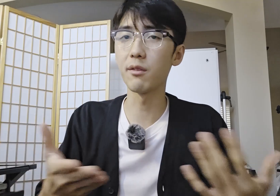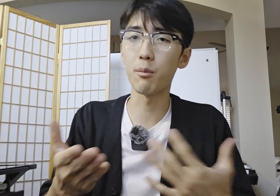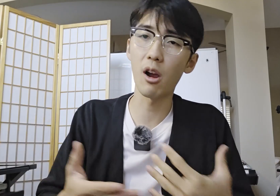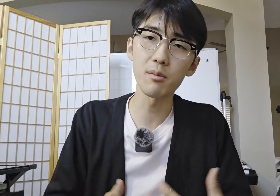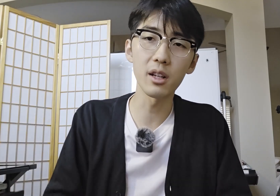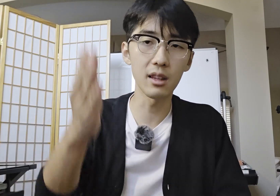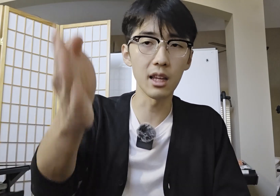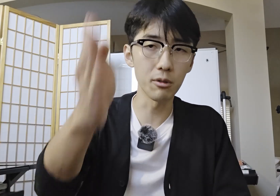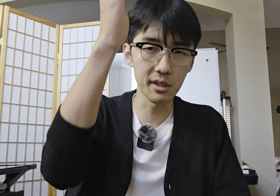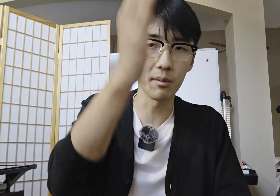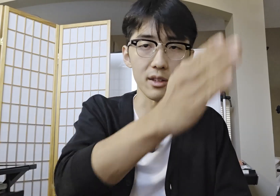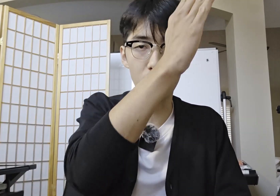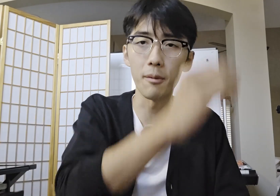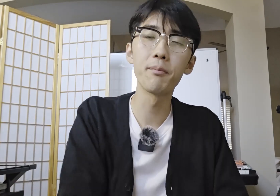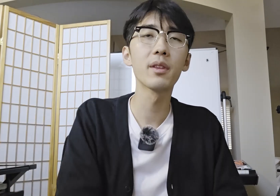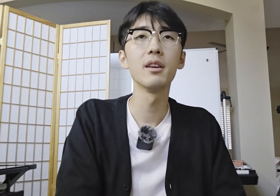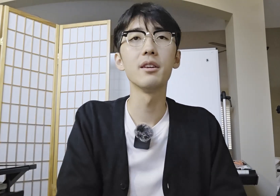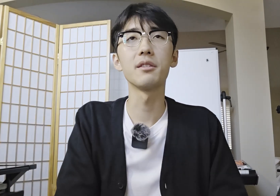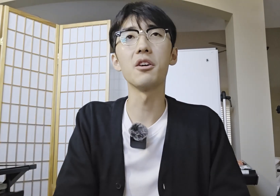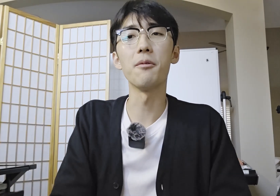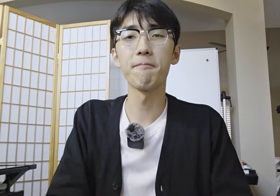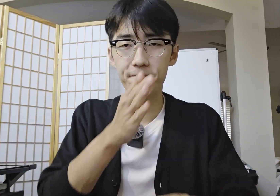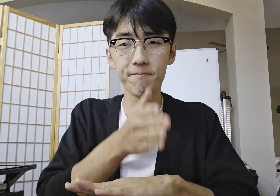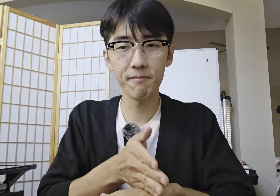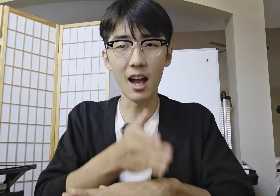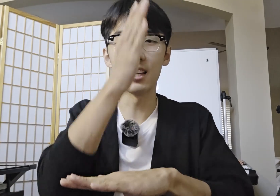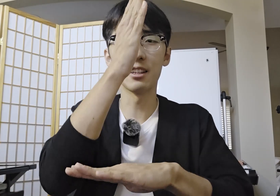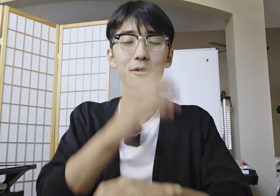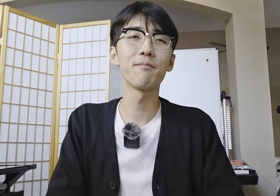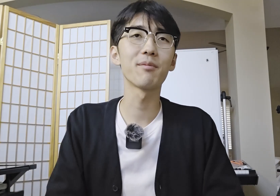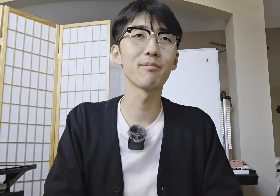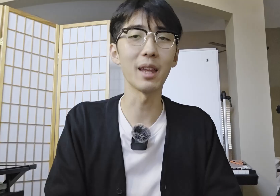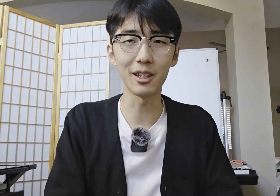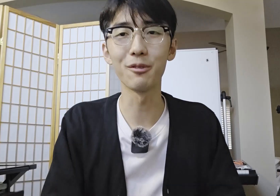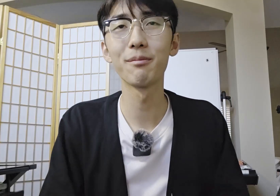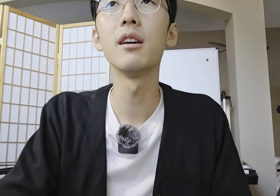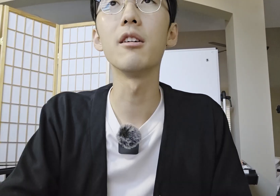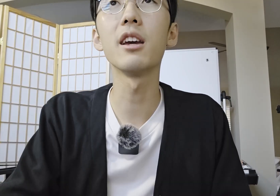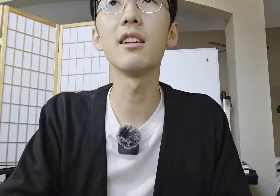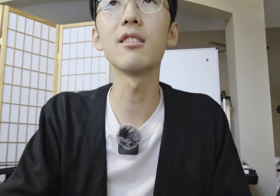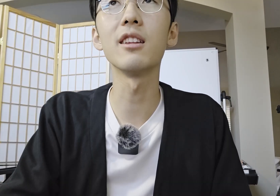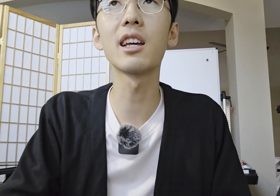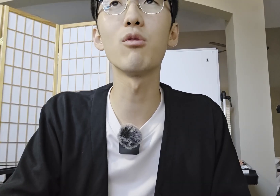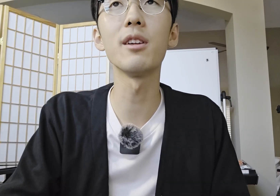their prize money, they do the same thing as well. So, arigato, thank you. Okay, so the next one.